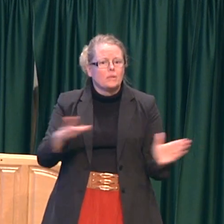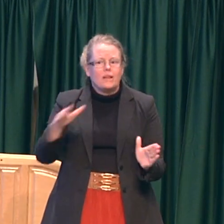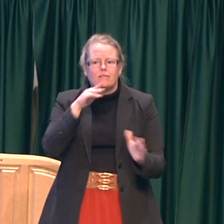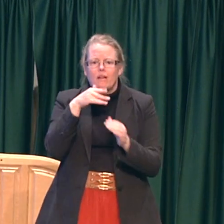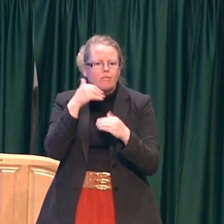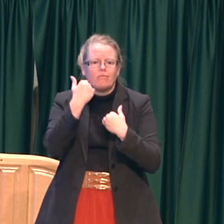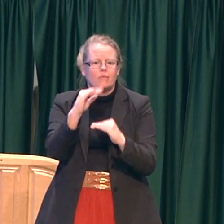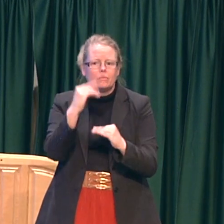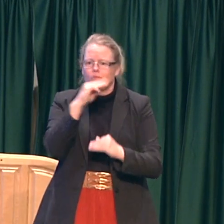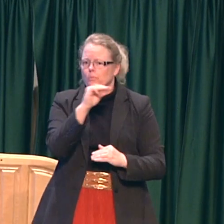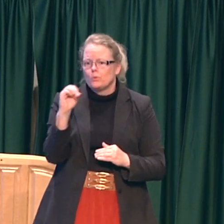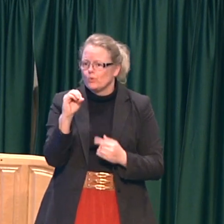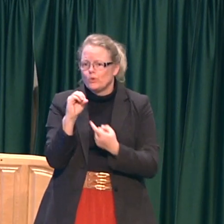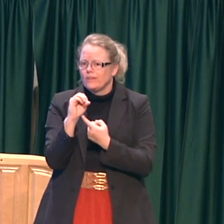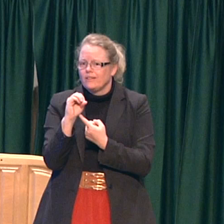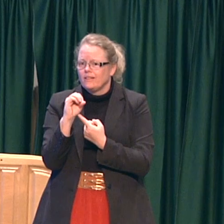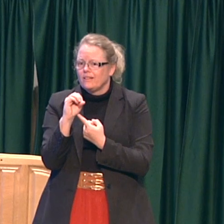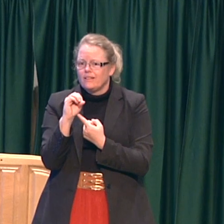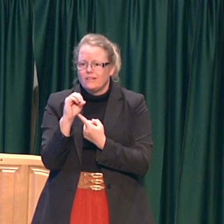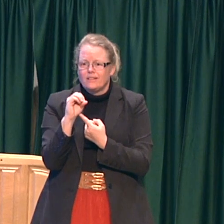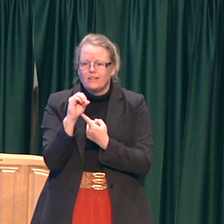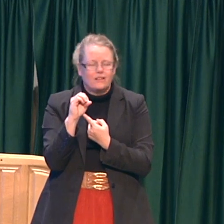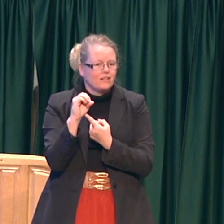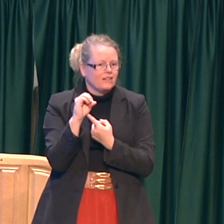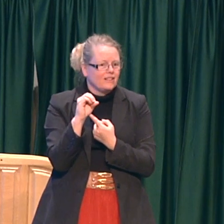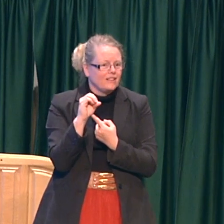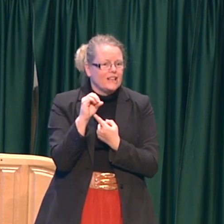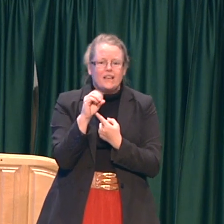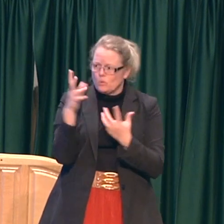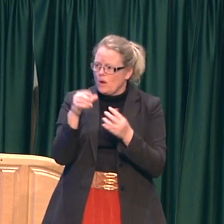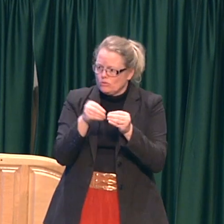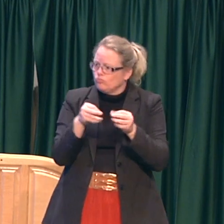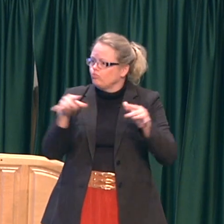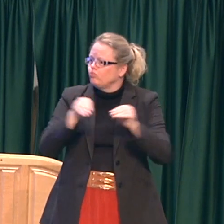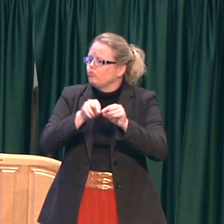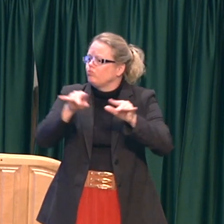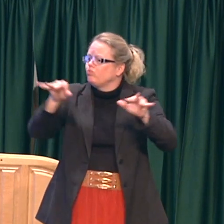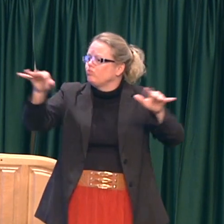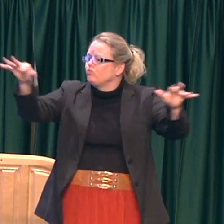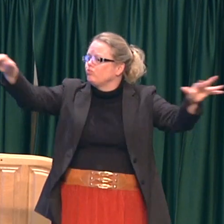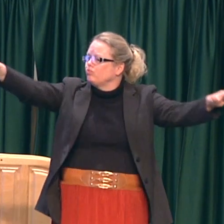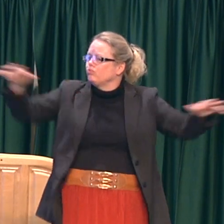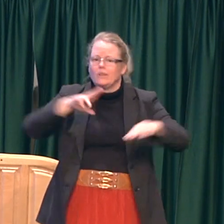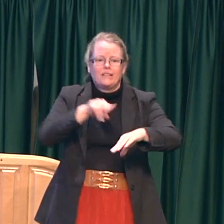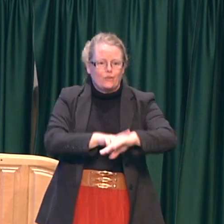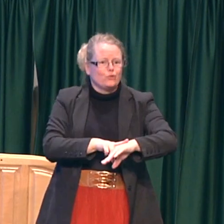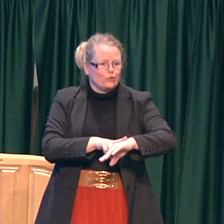you. Right, so he's not planning on keeping this only limited to Missouri. He also wants